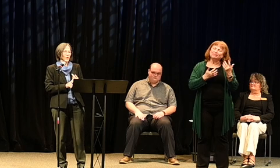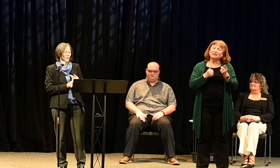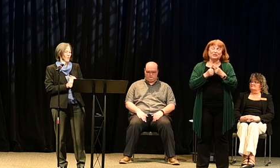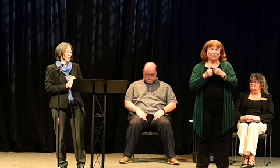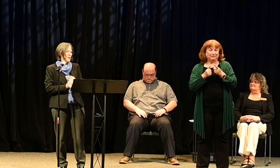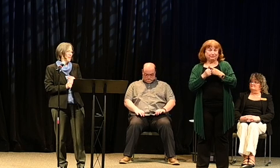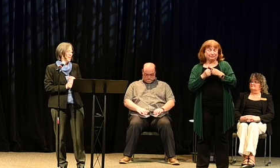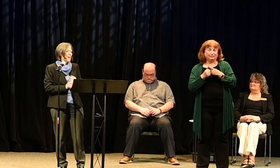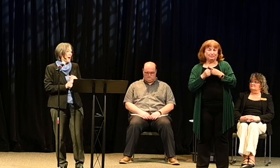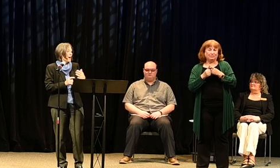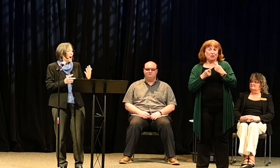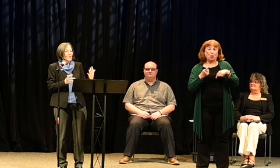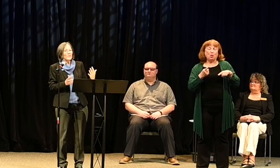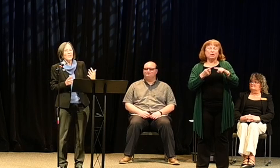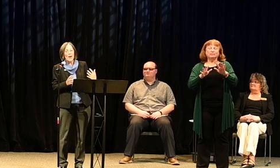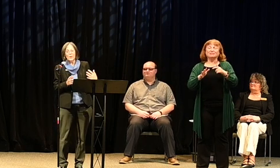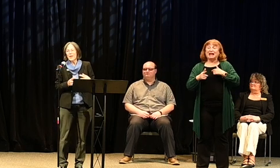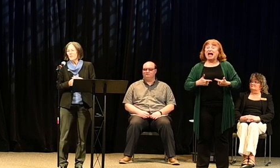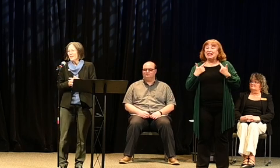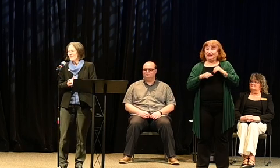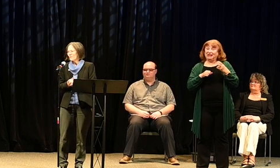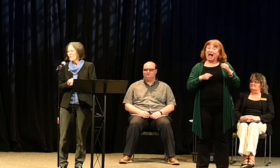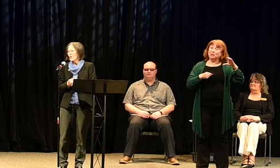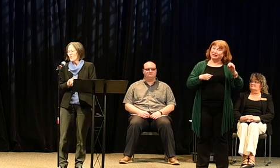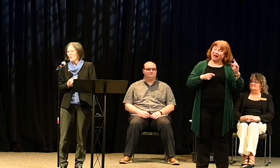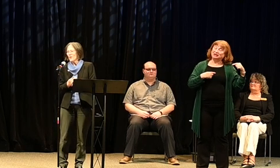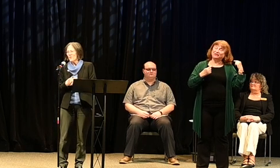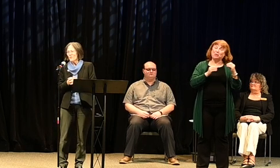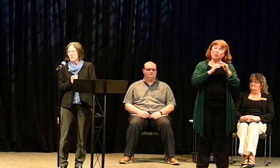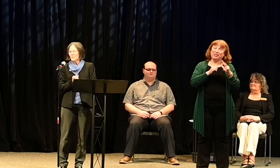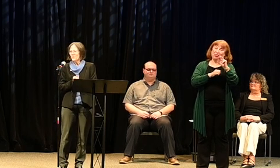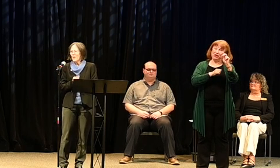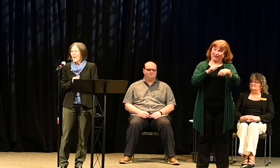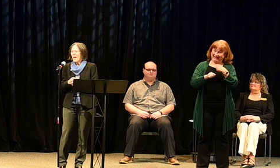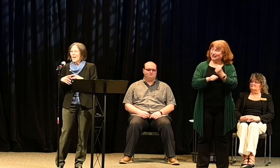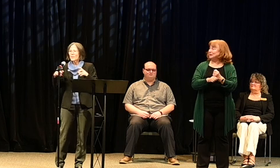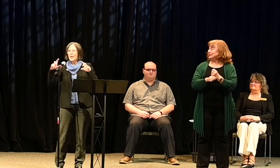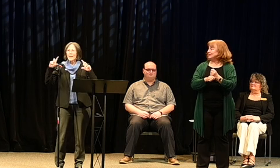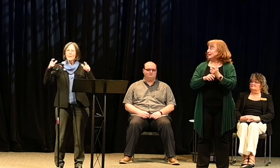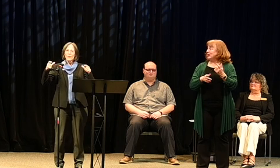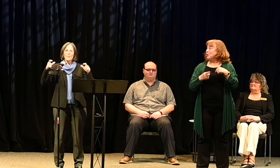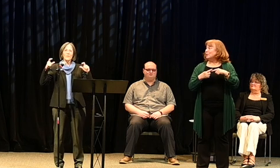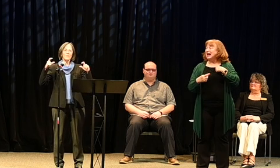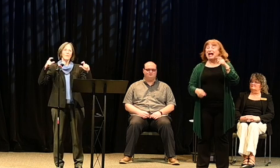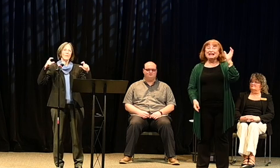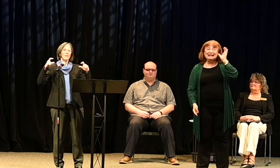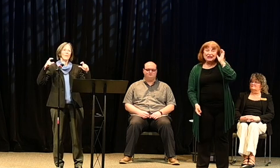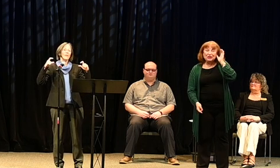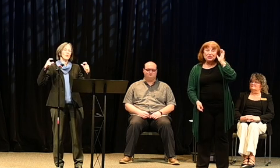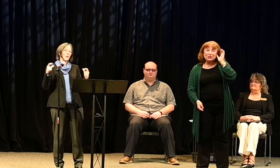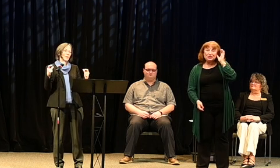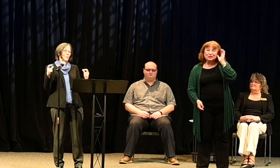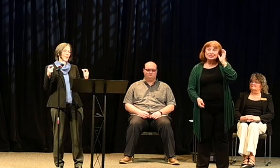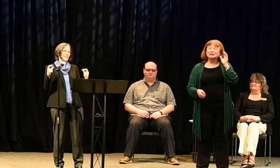of all, when I've lived in Howard County for over 30 years. And when I hear